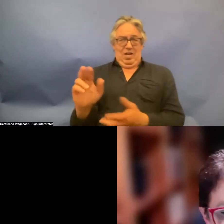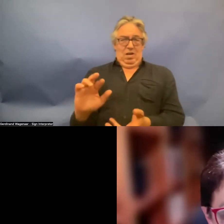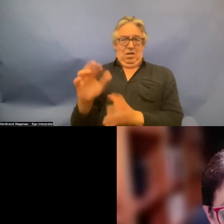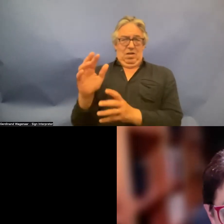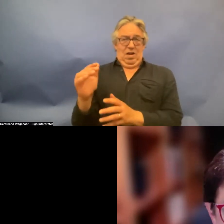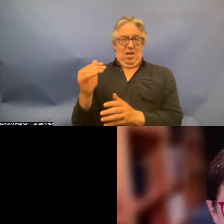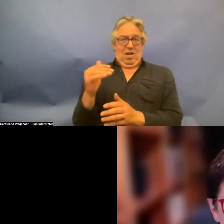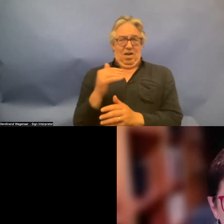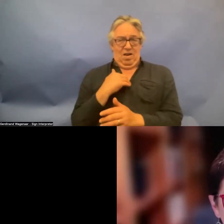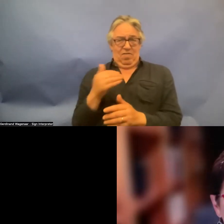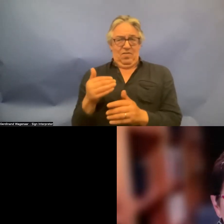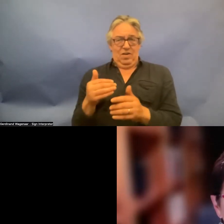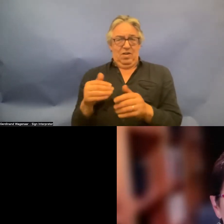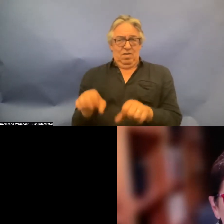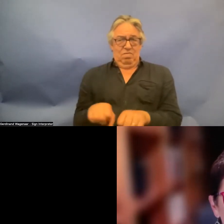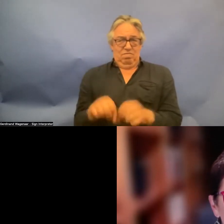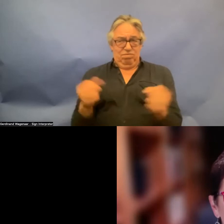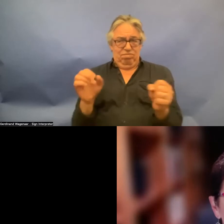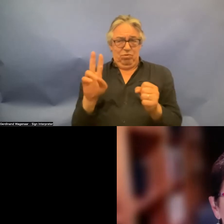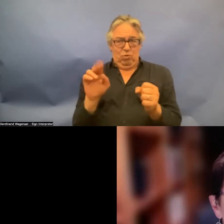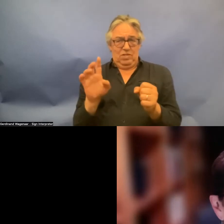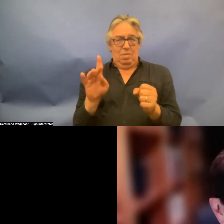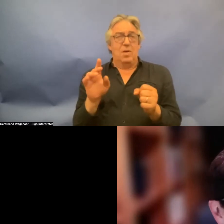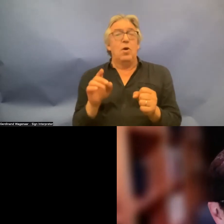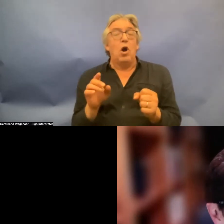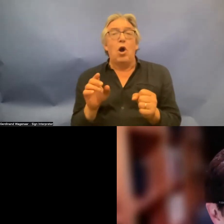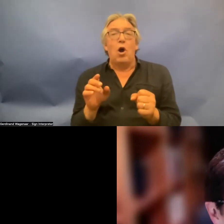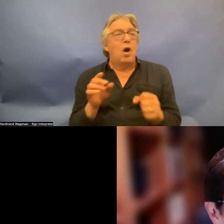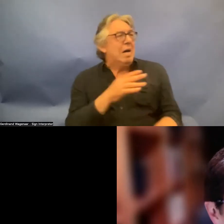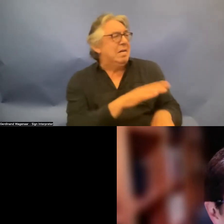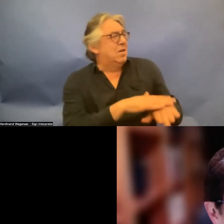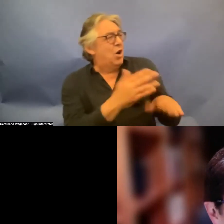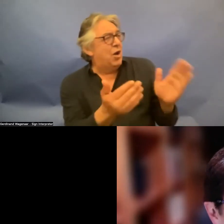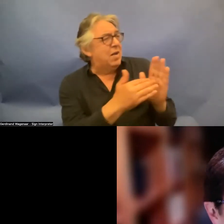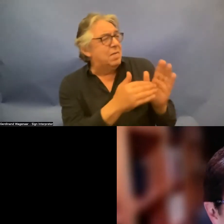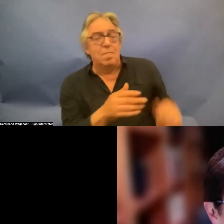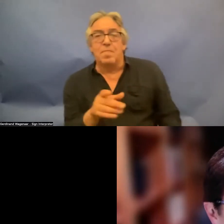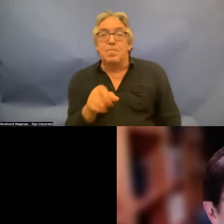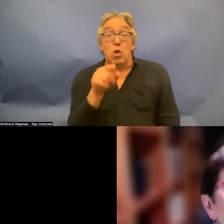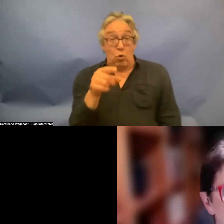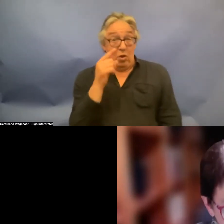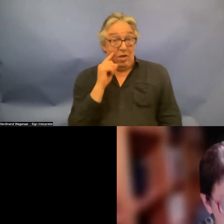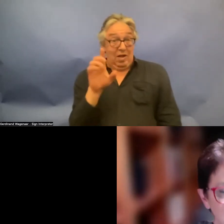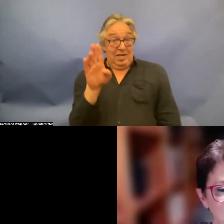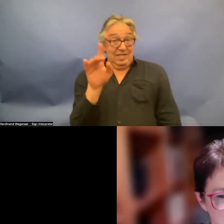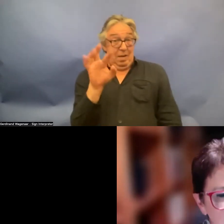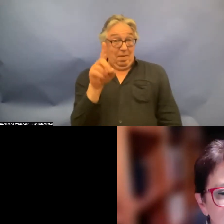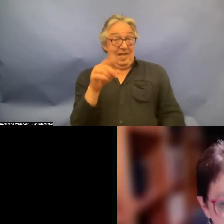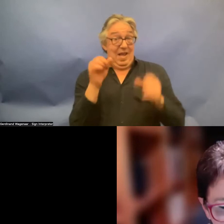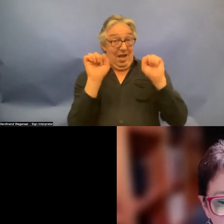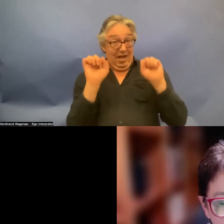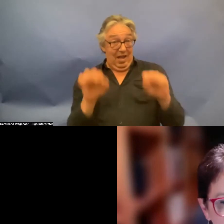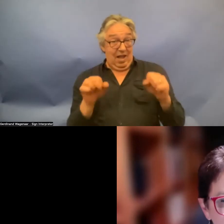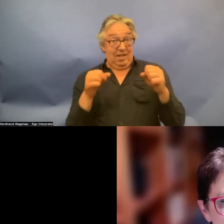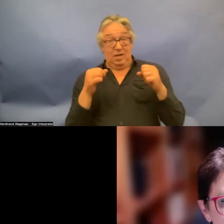you repeat me, please? I'm sorry. I said, do you think that the committee can take any action on